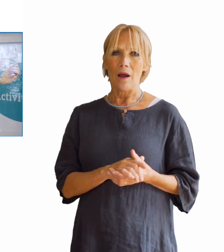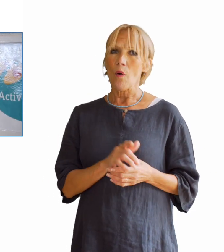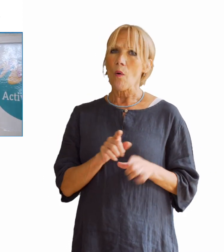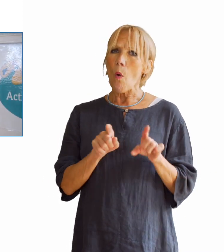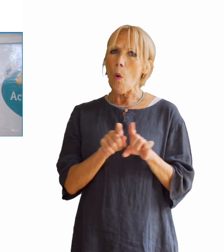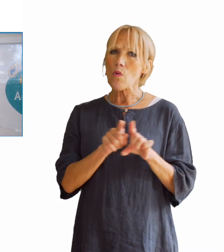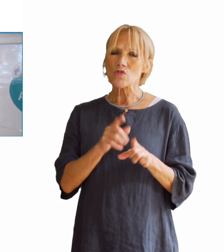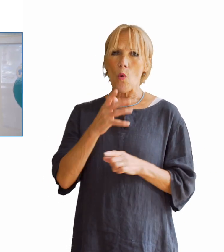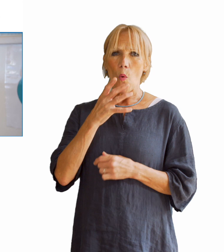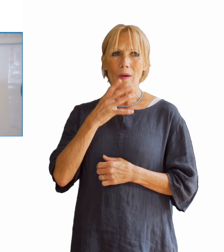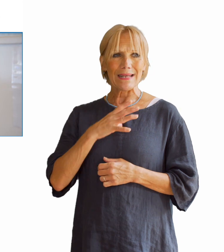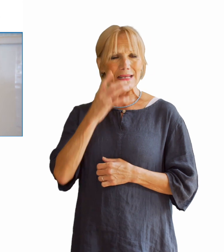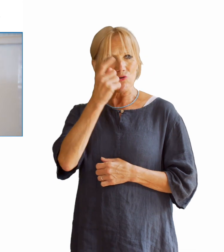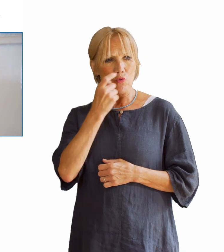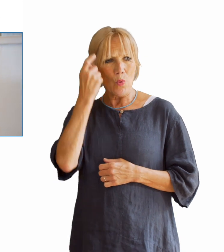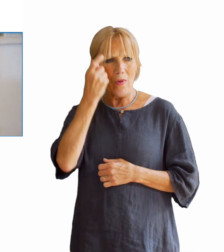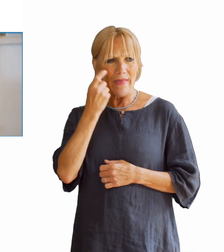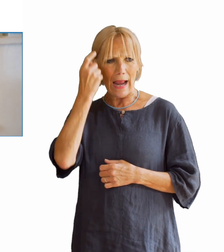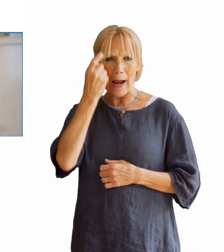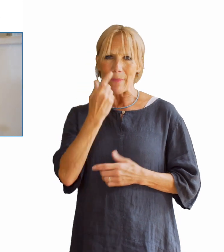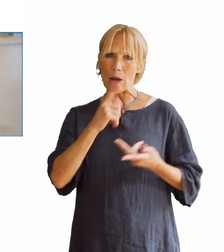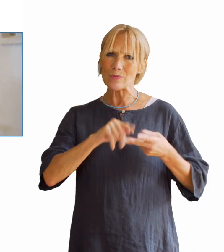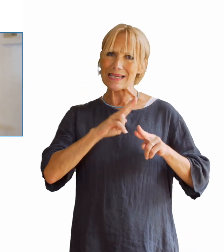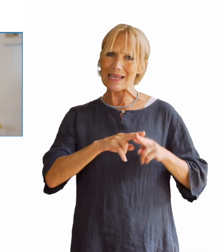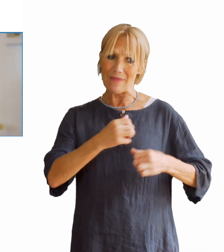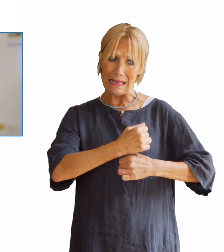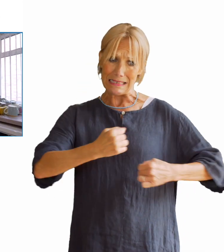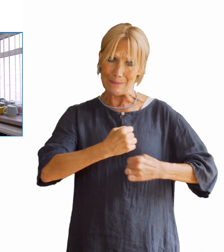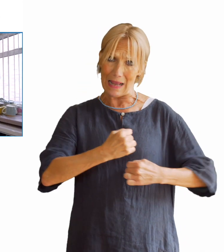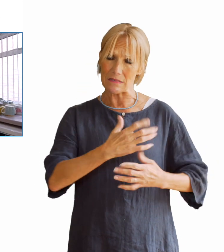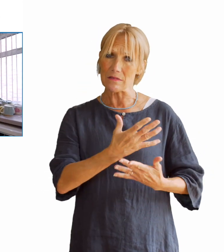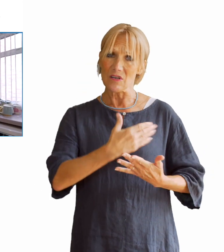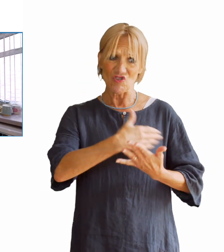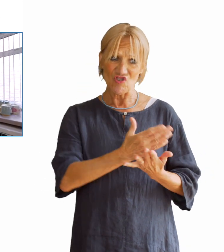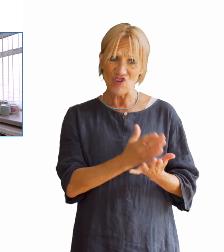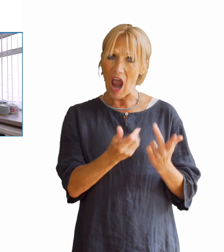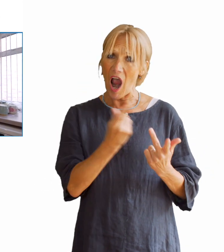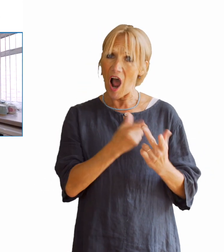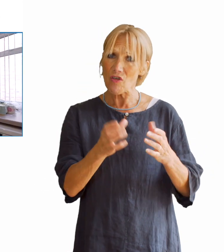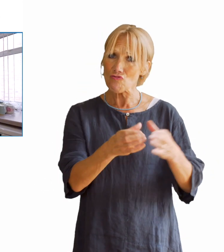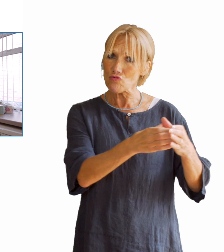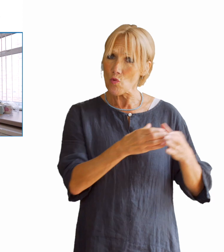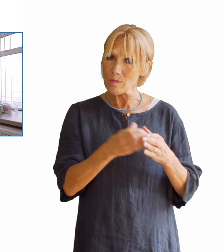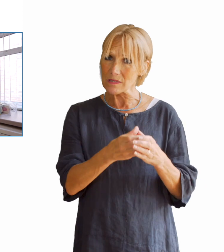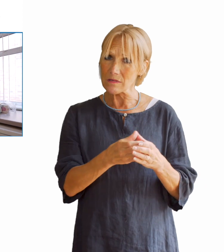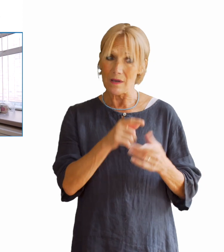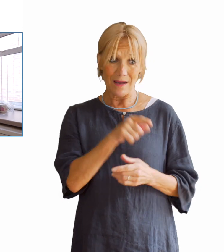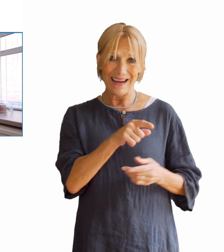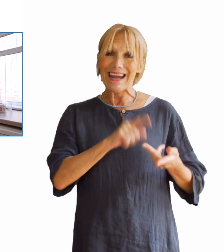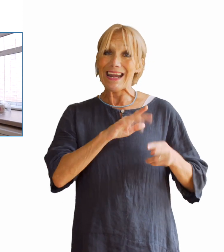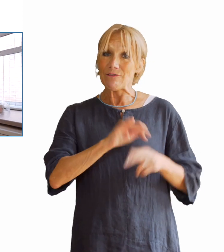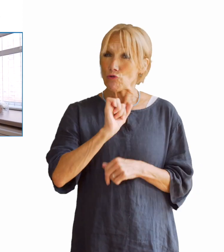consider. Issues raised by sharing the space with others are also important. When a meeting centre is in a fixed venue and